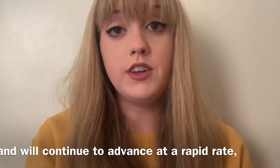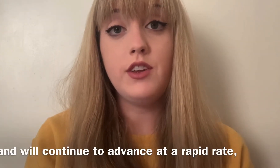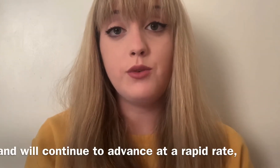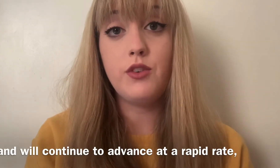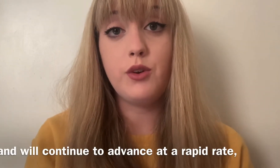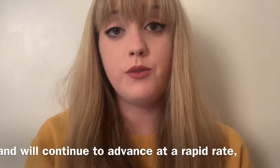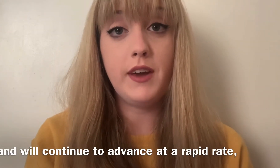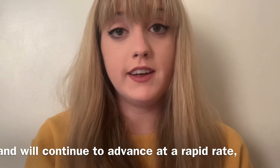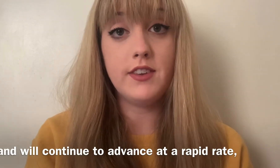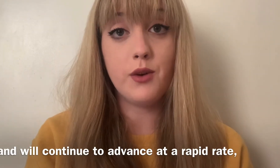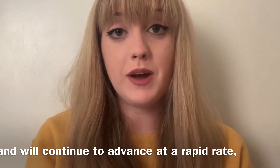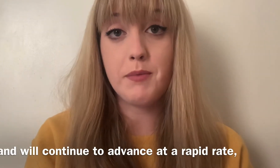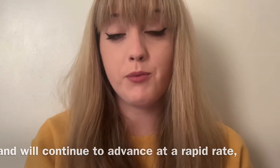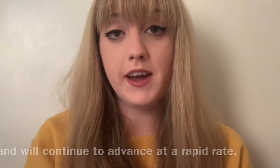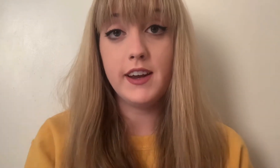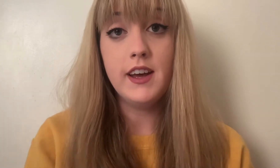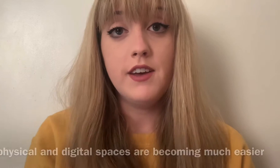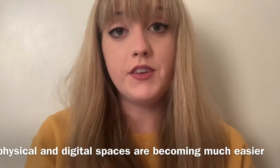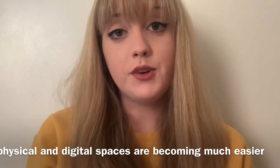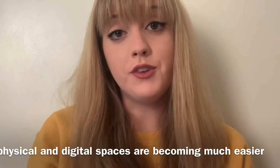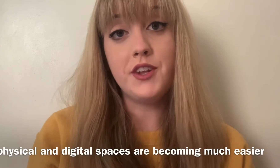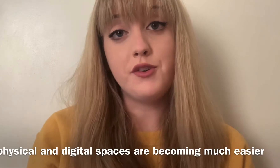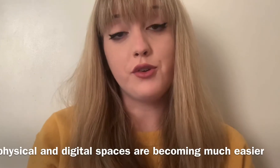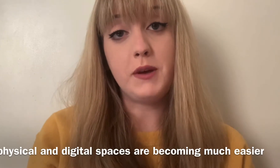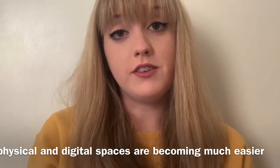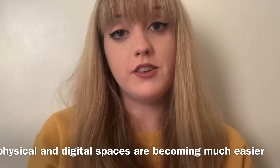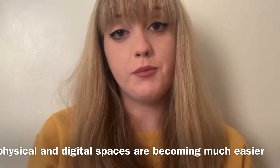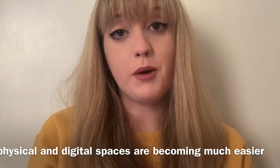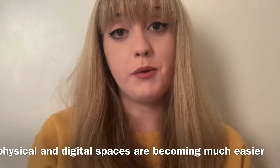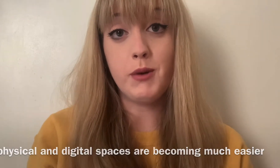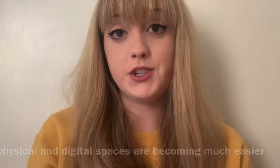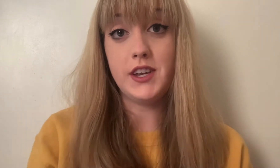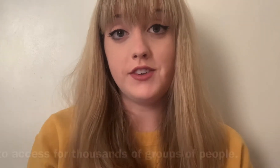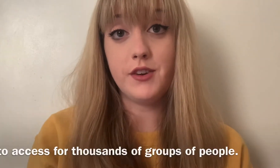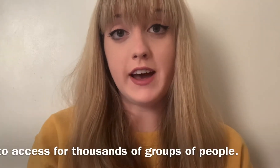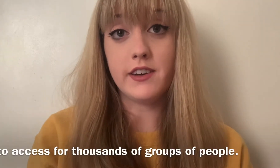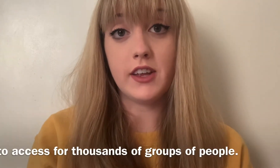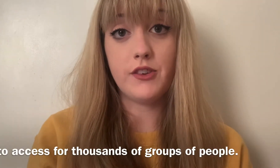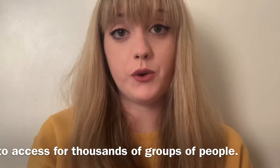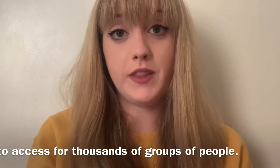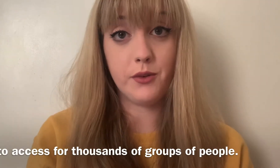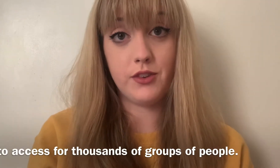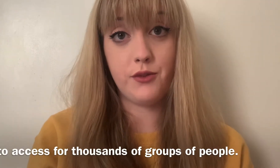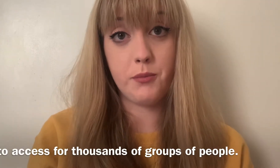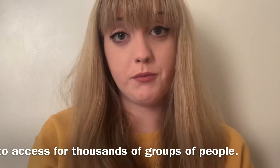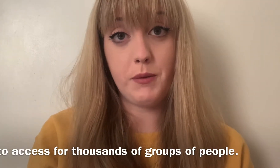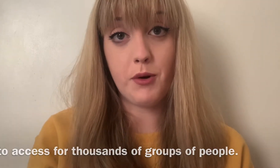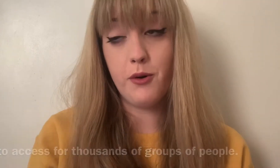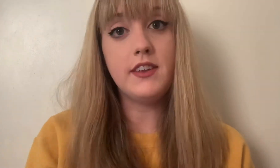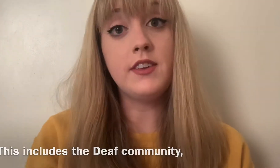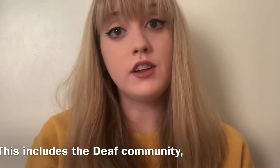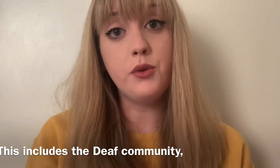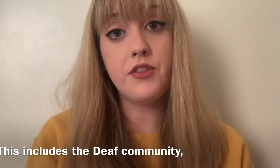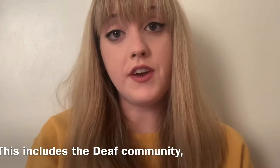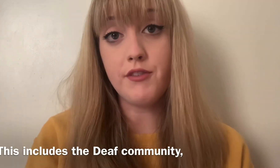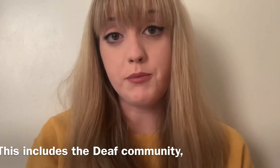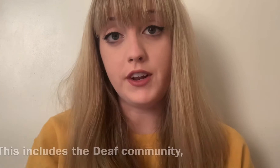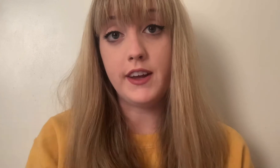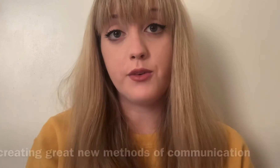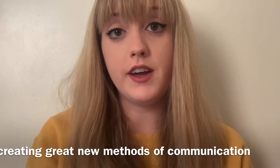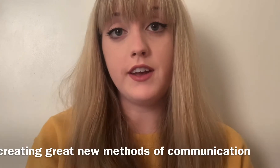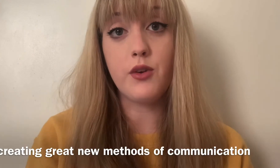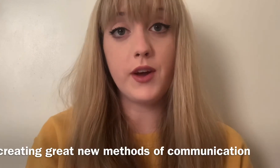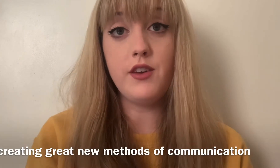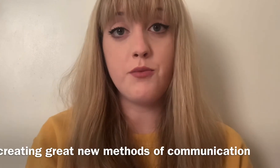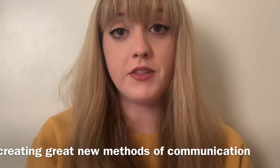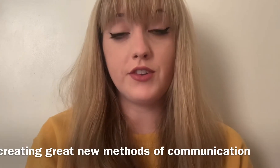will continue to advance at a rapid rate physical and digital spaces are becoming much easier to access for thousands of groups of people this includes the deaf community